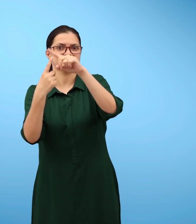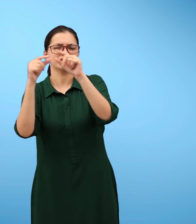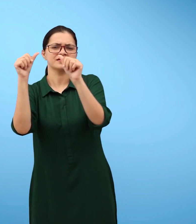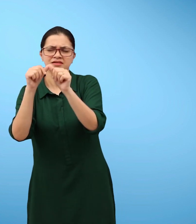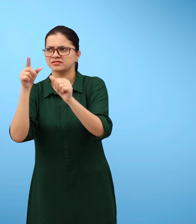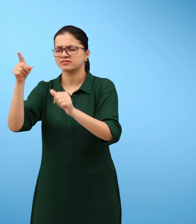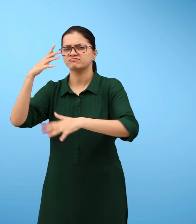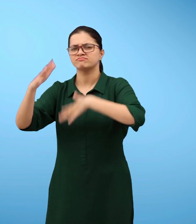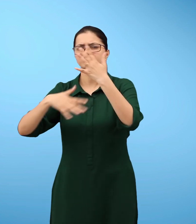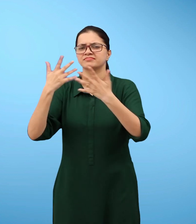Sanskrit